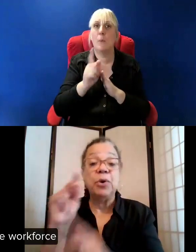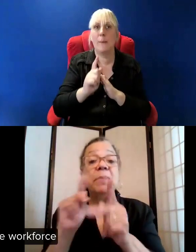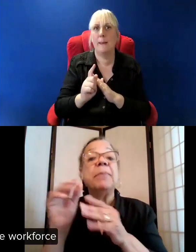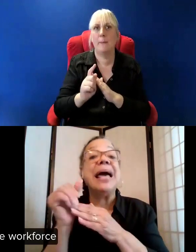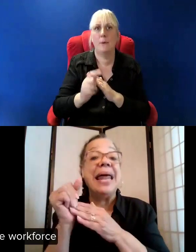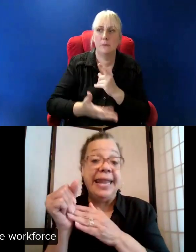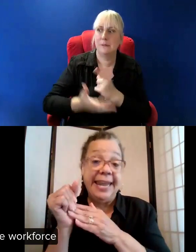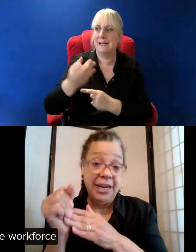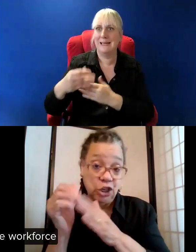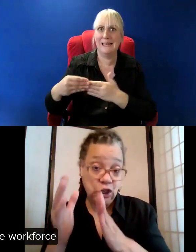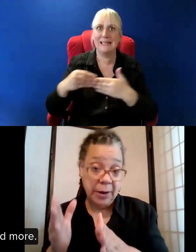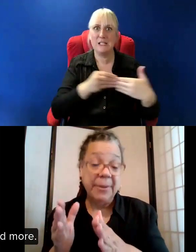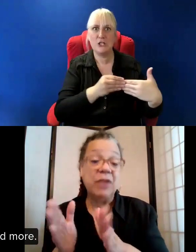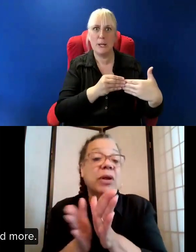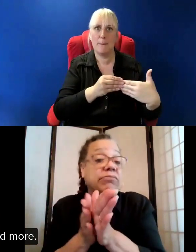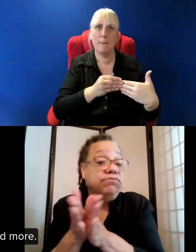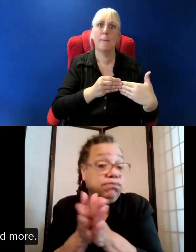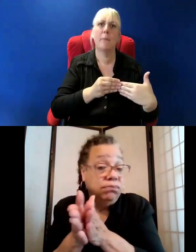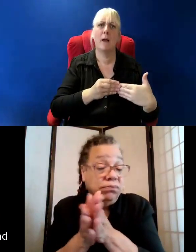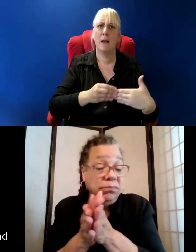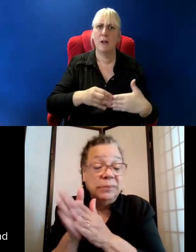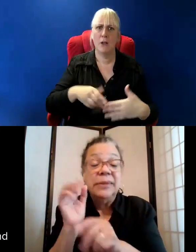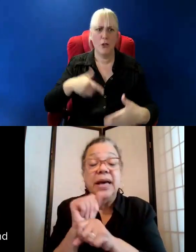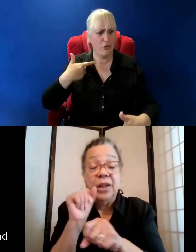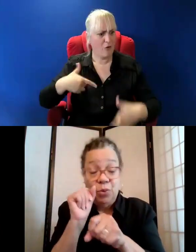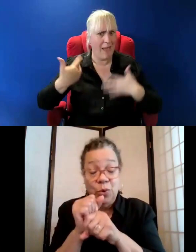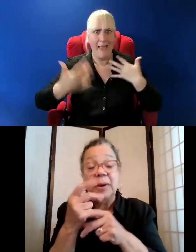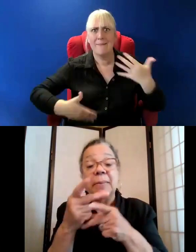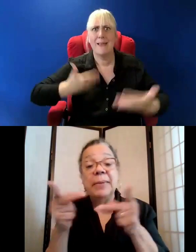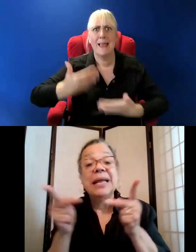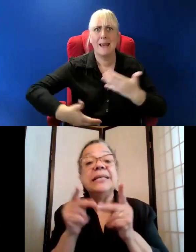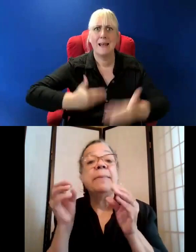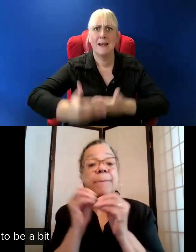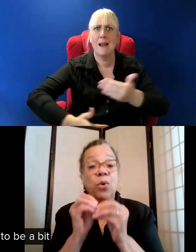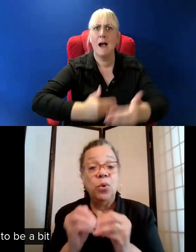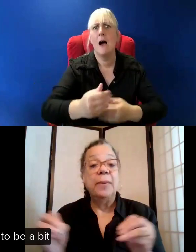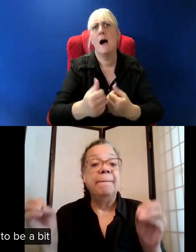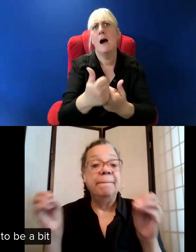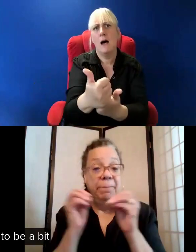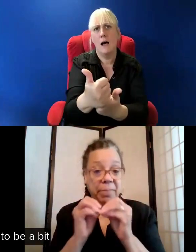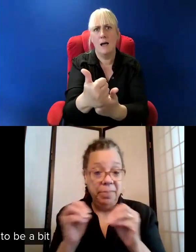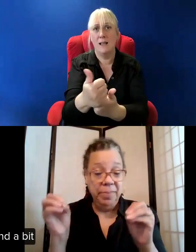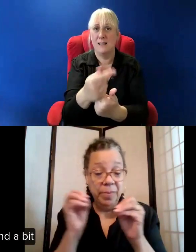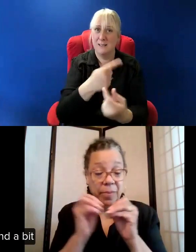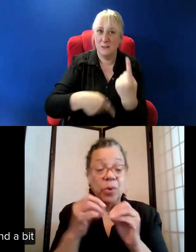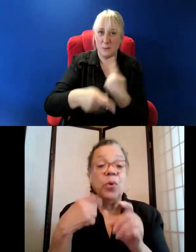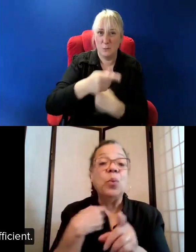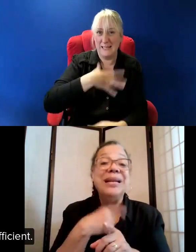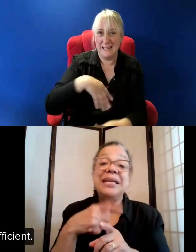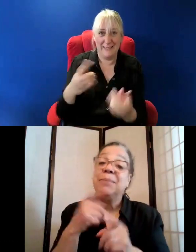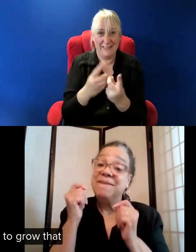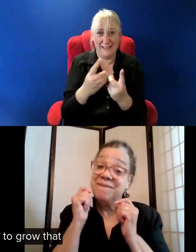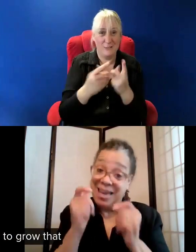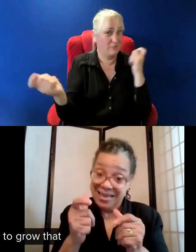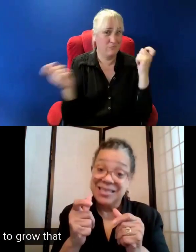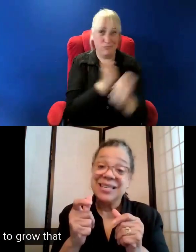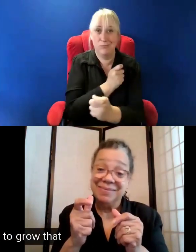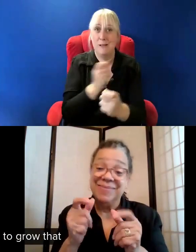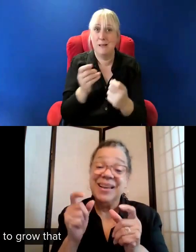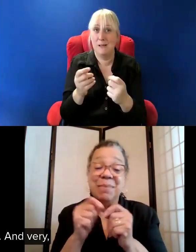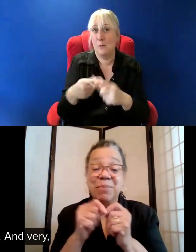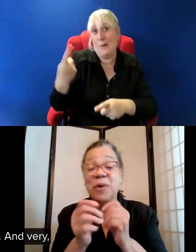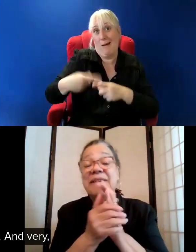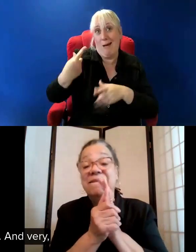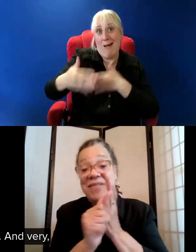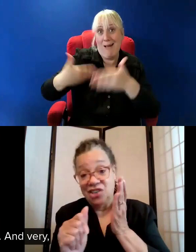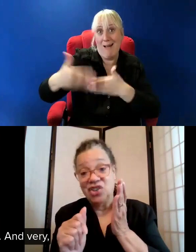really thriving in the workforce more and more. And we need it to be a bit faster and a bit more efficient, and we need to grow